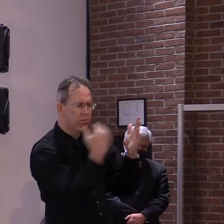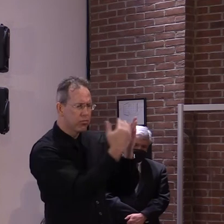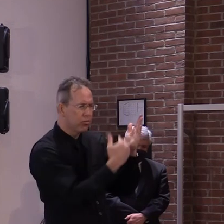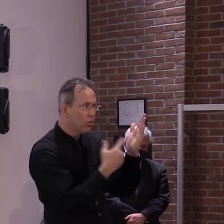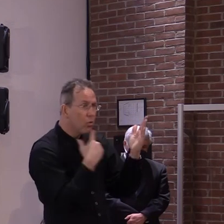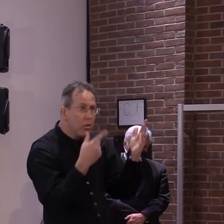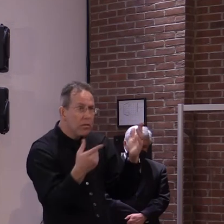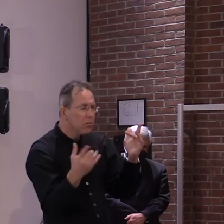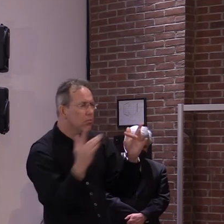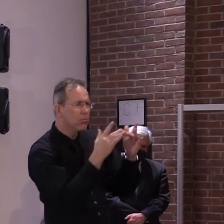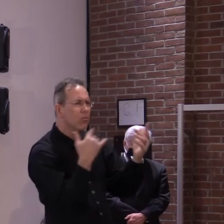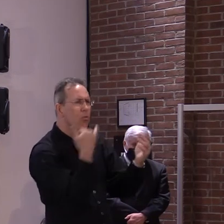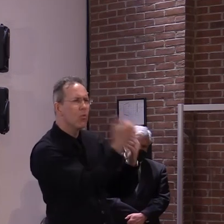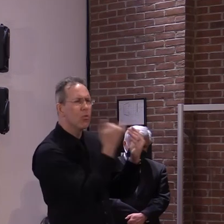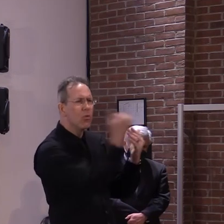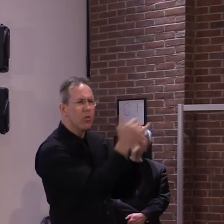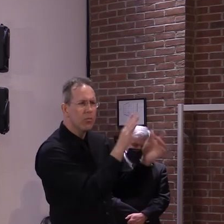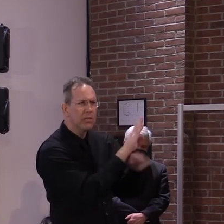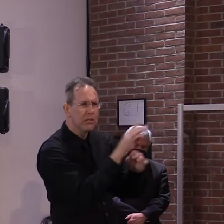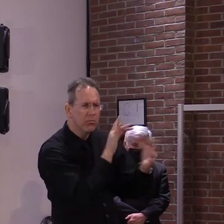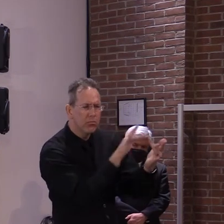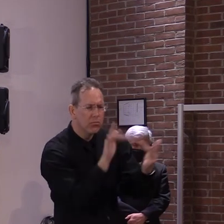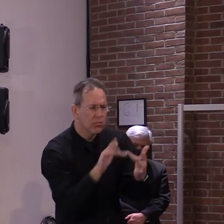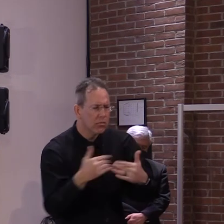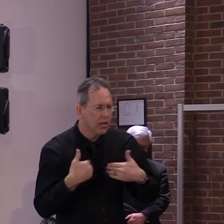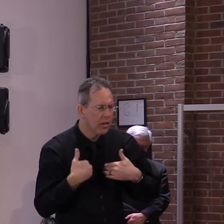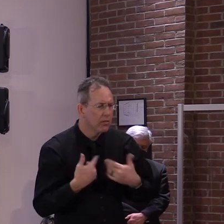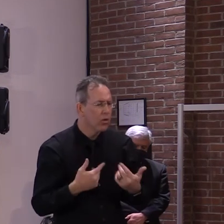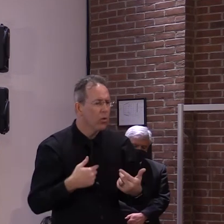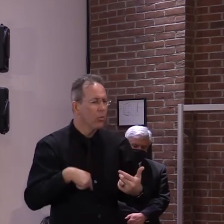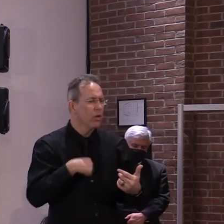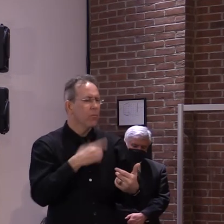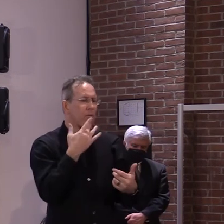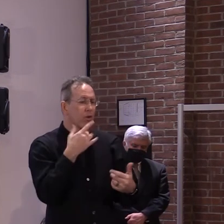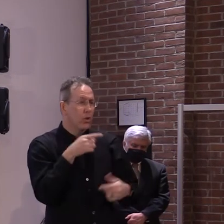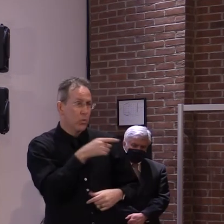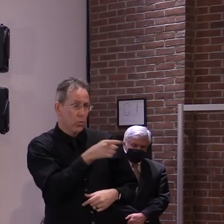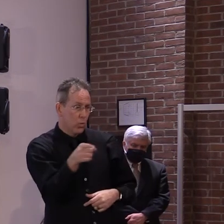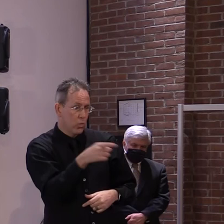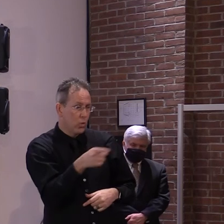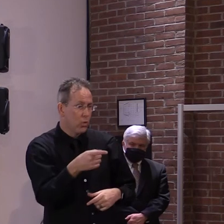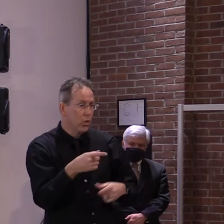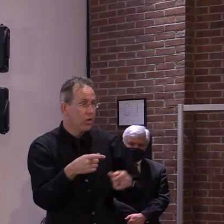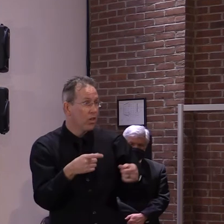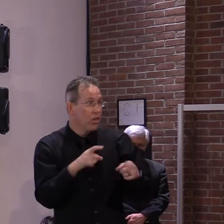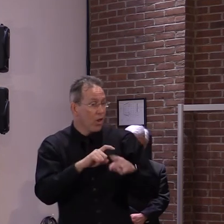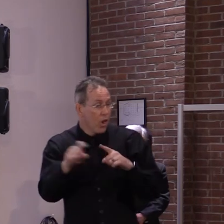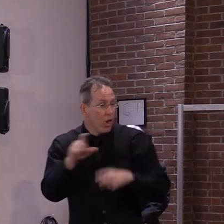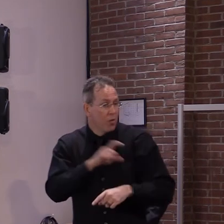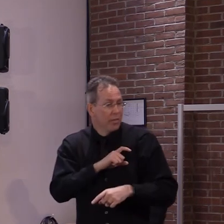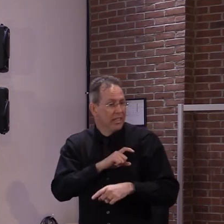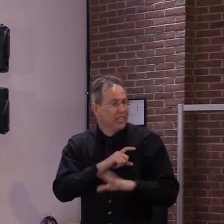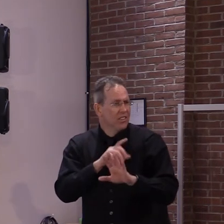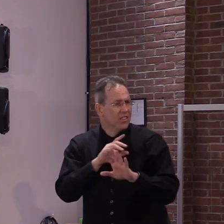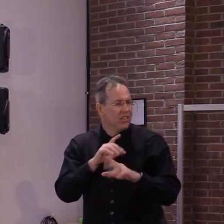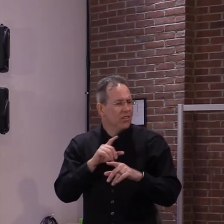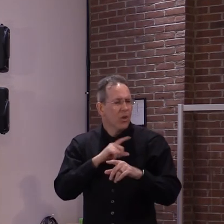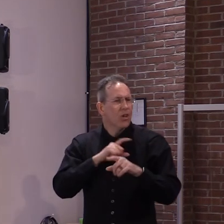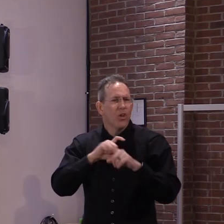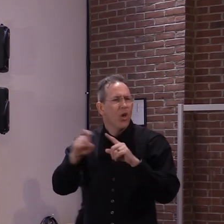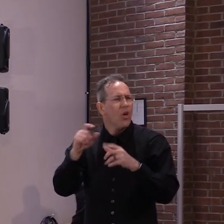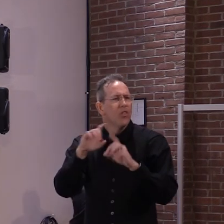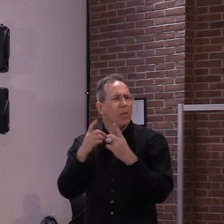kova that our preferences that you report that to law enforcement perfectly thank you very much gentlemen and ladies